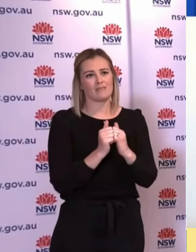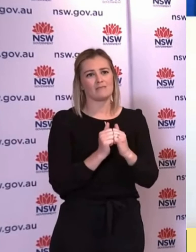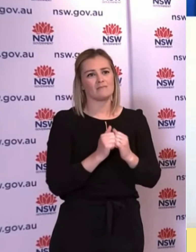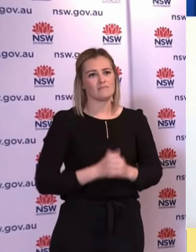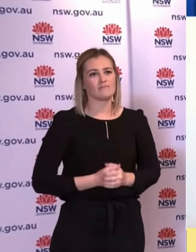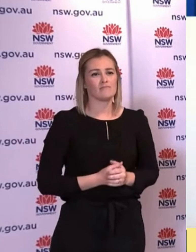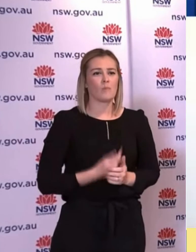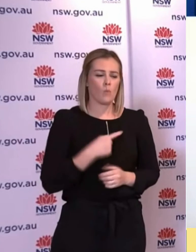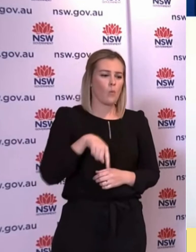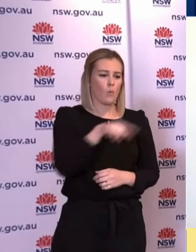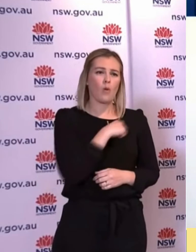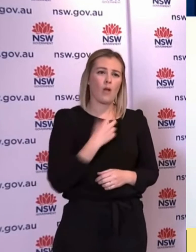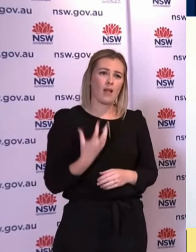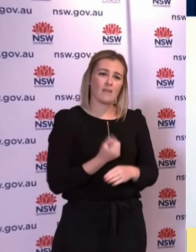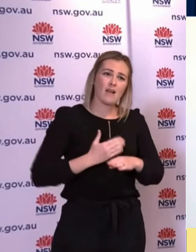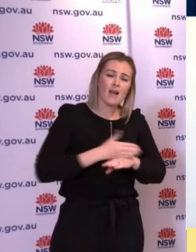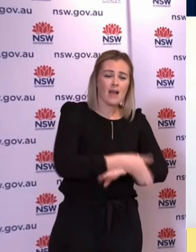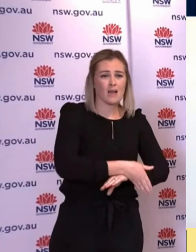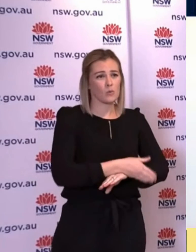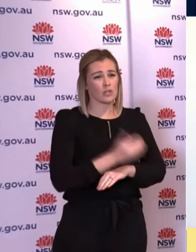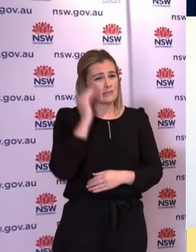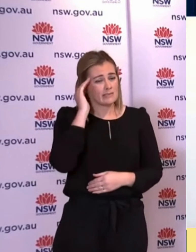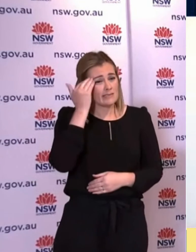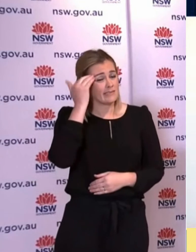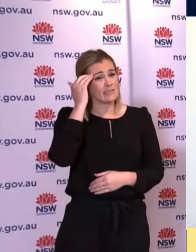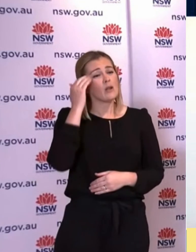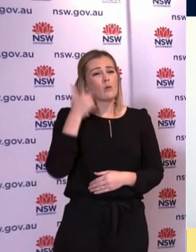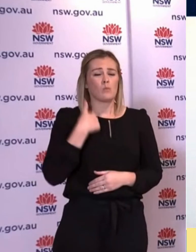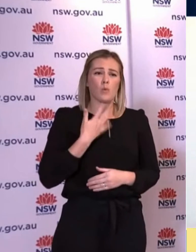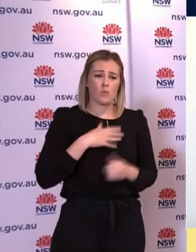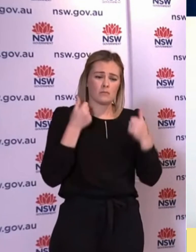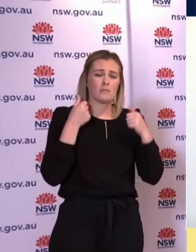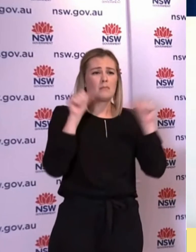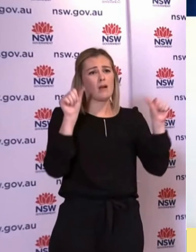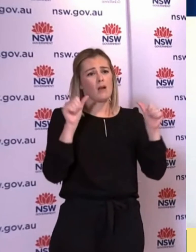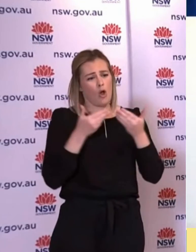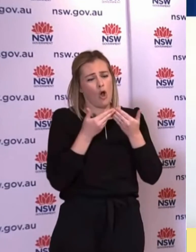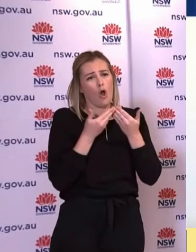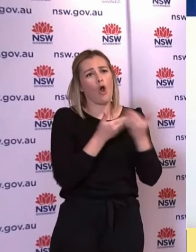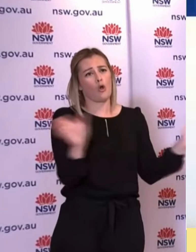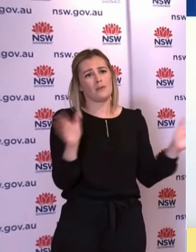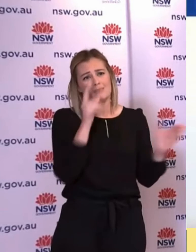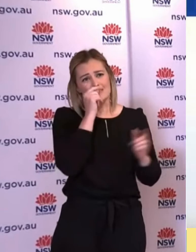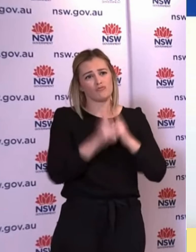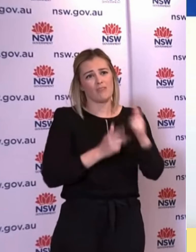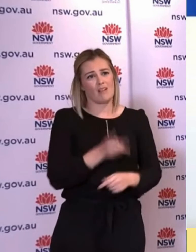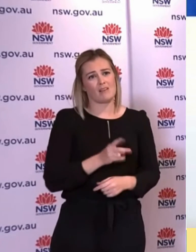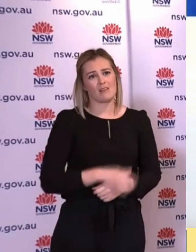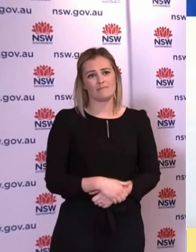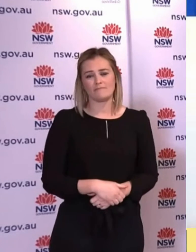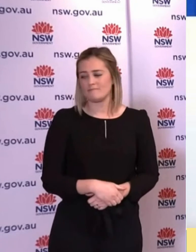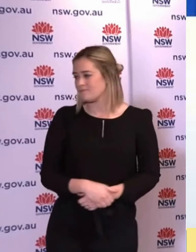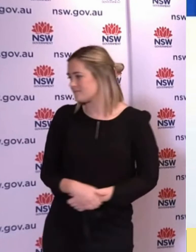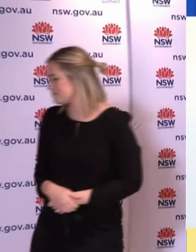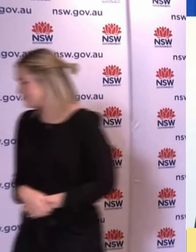can to encourage their citizenry to be vaccinated so we can actually achieve that opening for the whole Just of the let country. viewers know that the ACT Chief